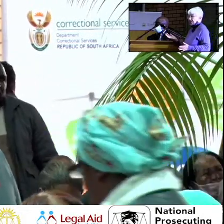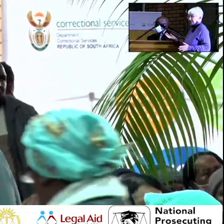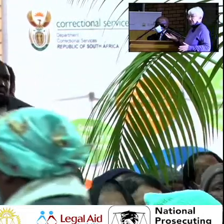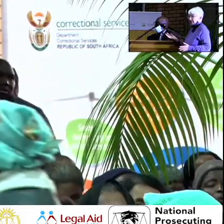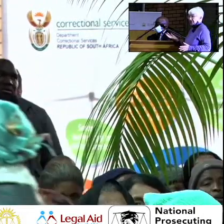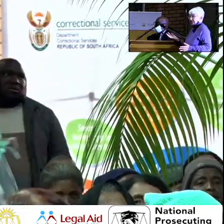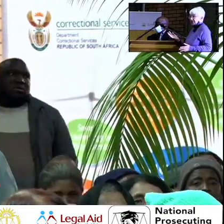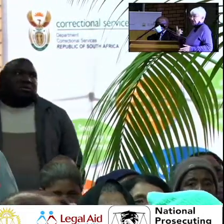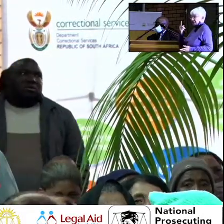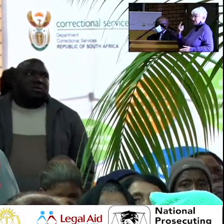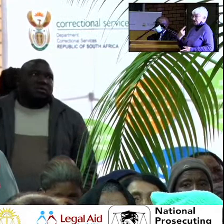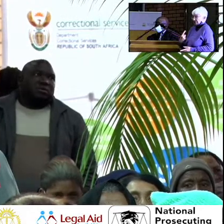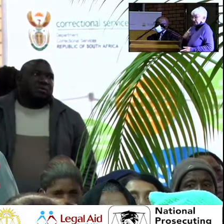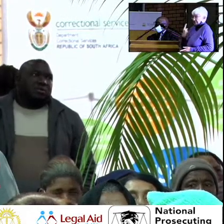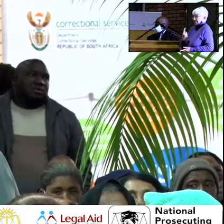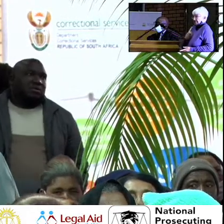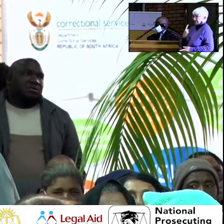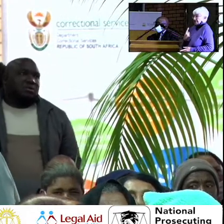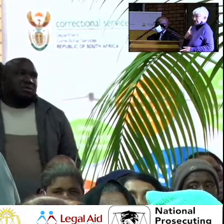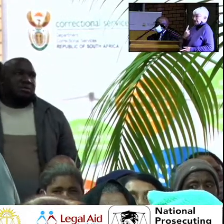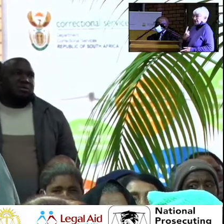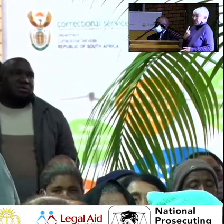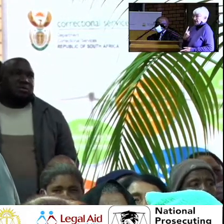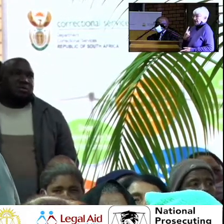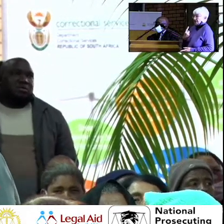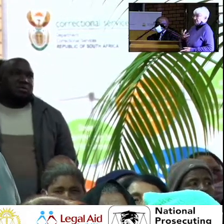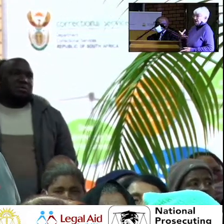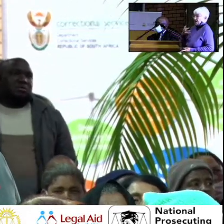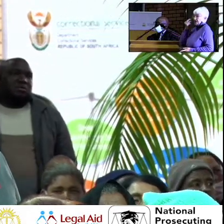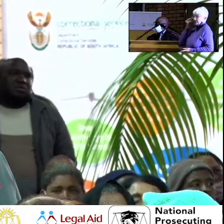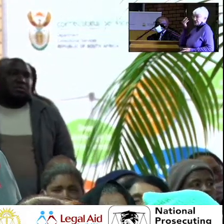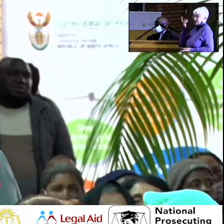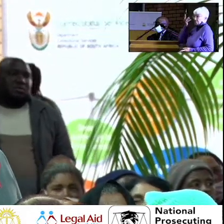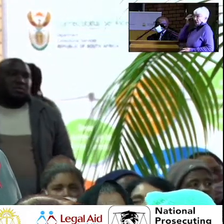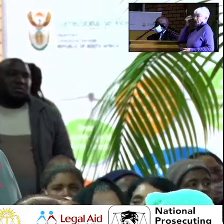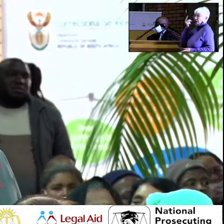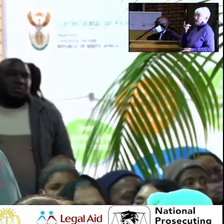my boyfriend was chasing me around with a hammer.